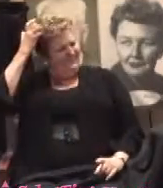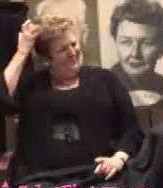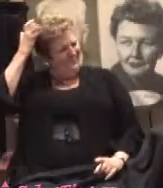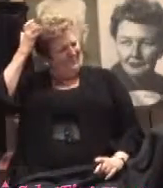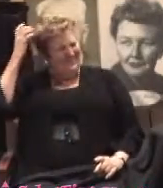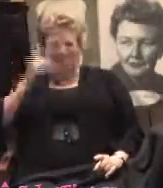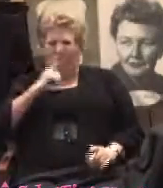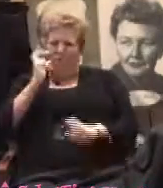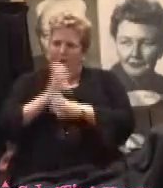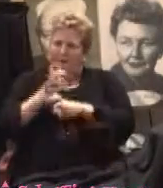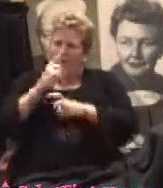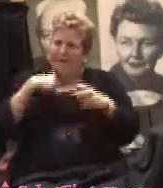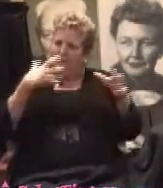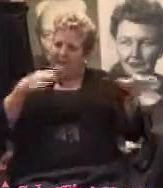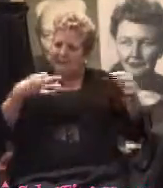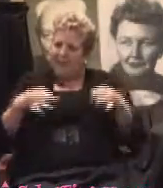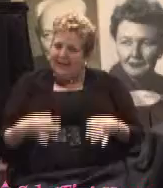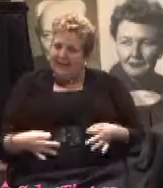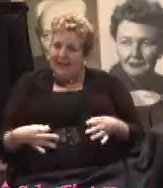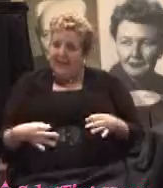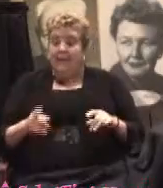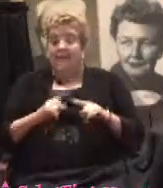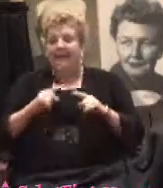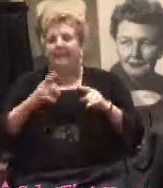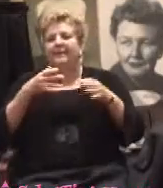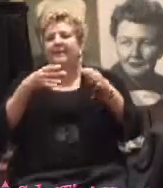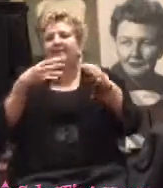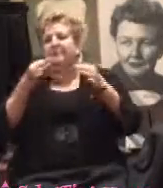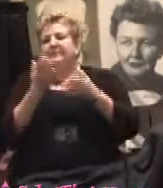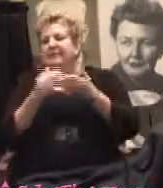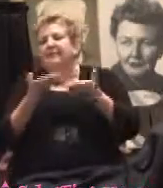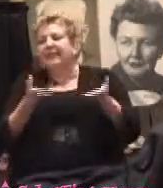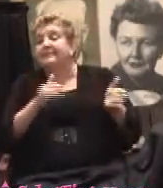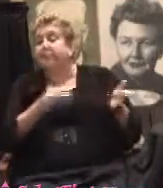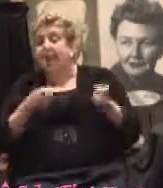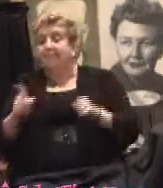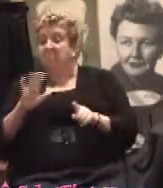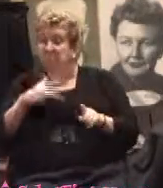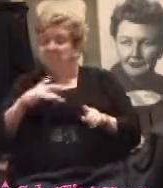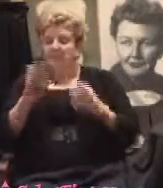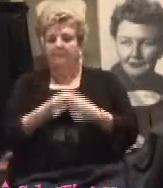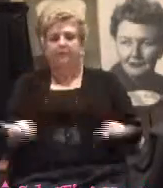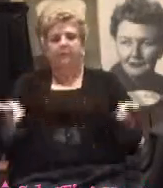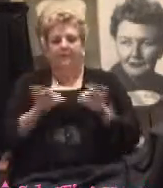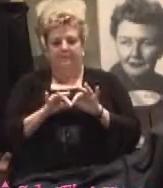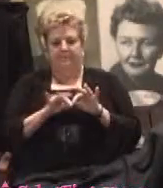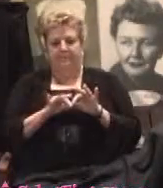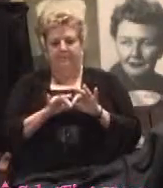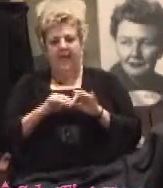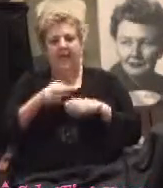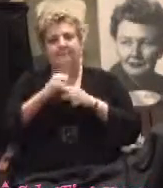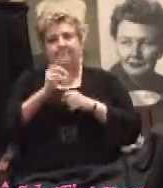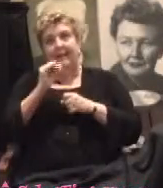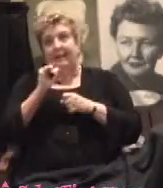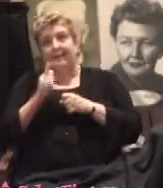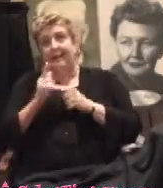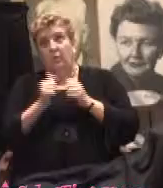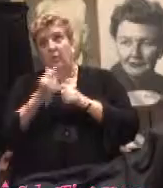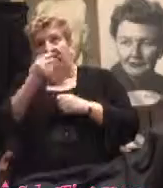it. But I'll tell you some things that happened that are important to me, and I think I sort of made a deal with God that if I got a chance to share about some things,